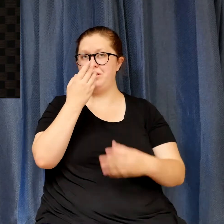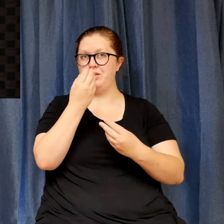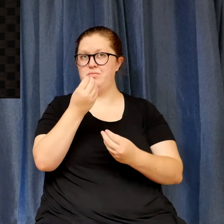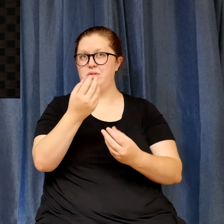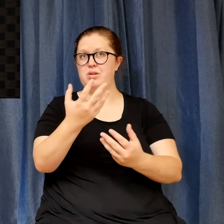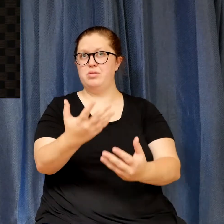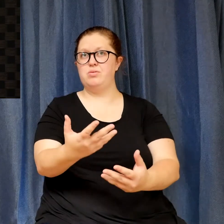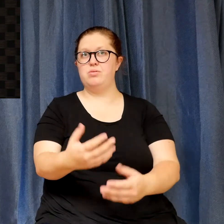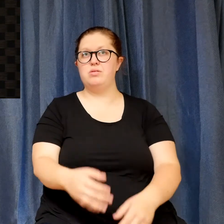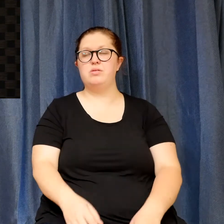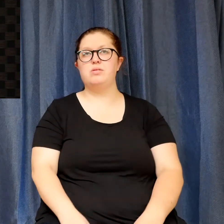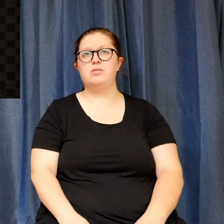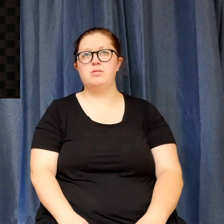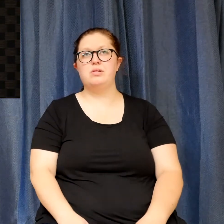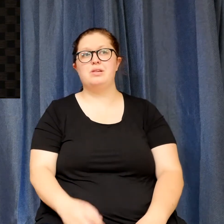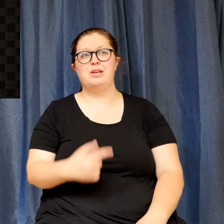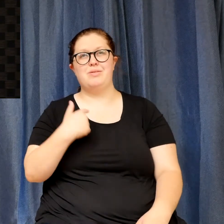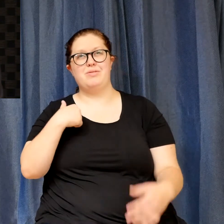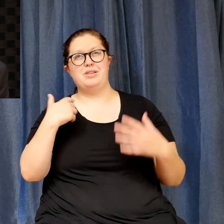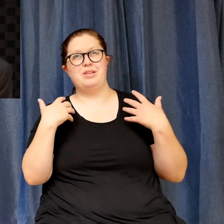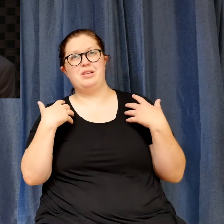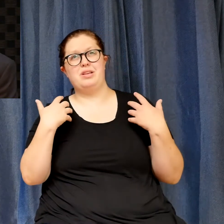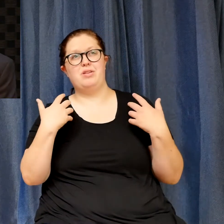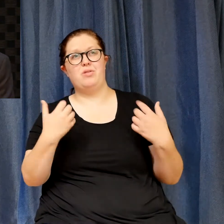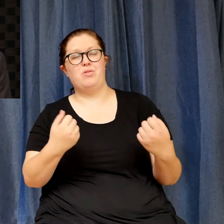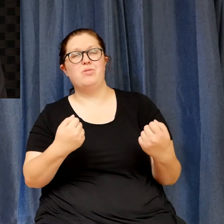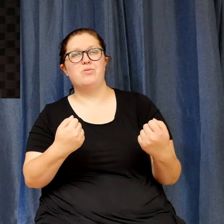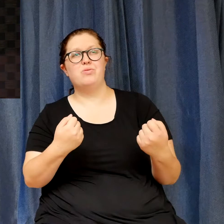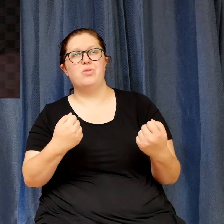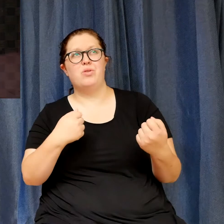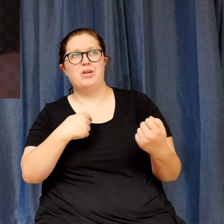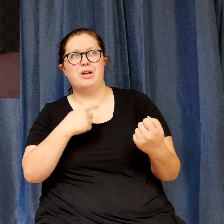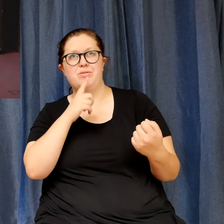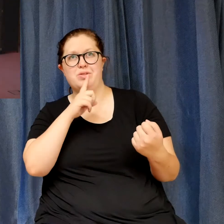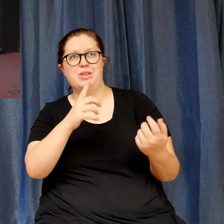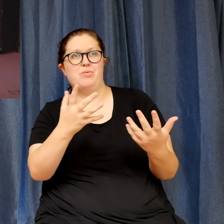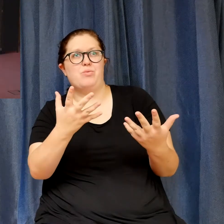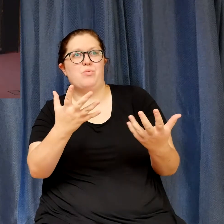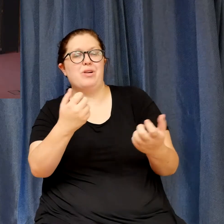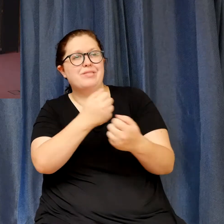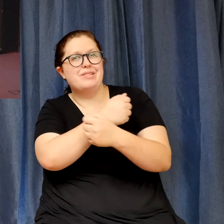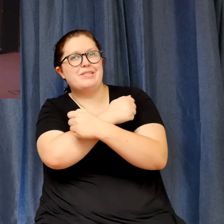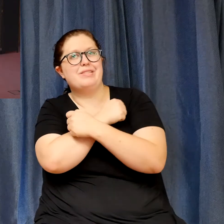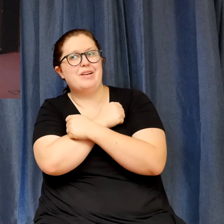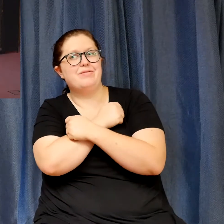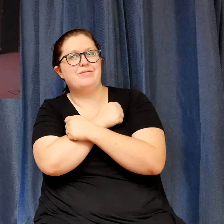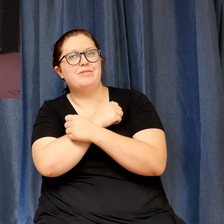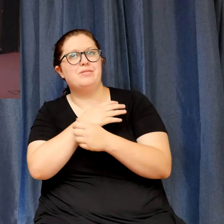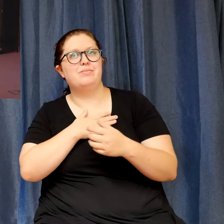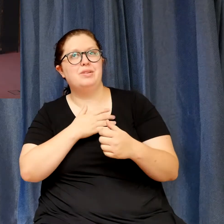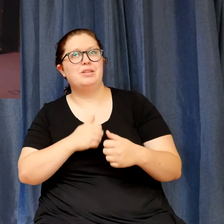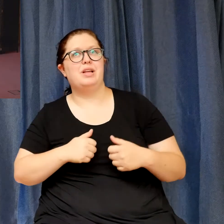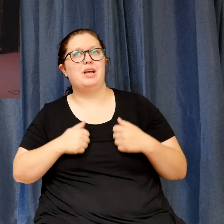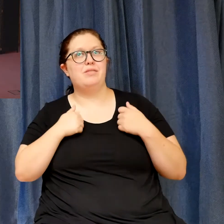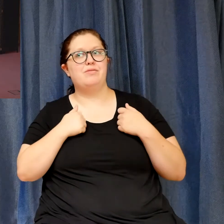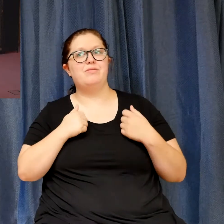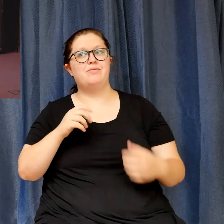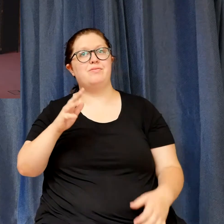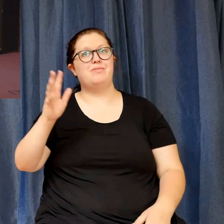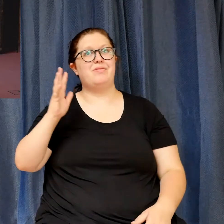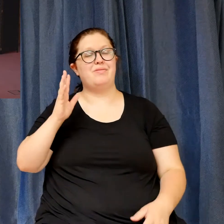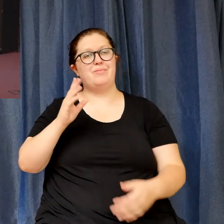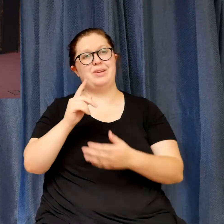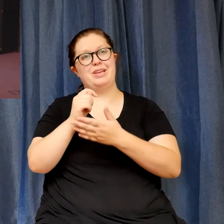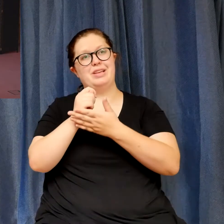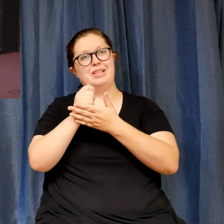ago, while I was healing from a thirst for love and intimacy in my life, I remember my therapist